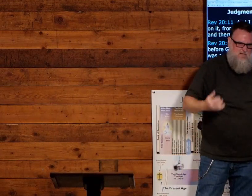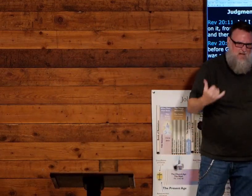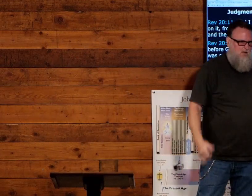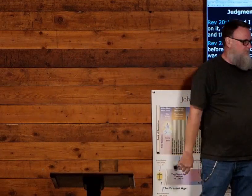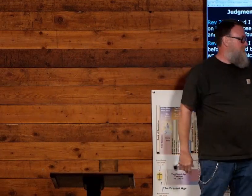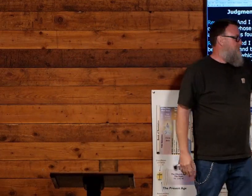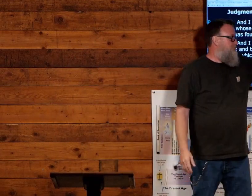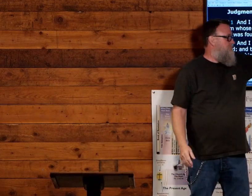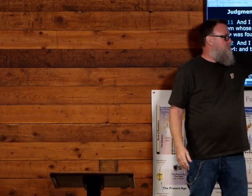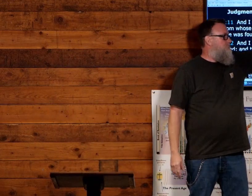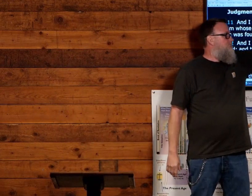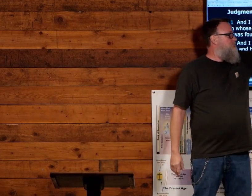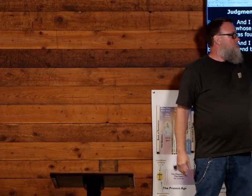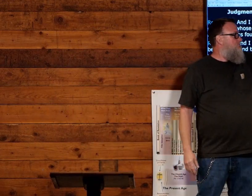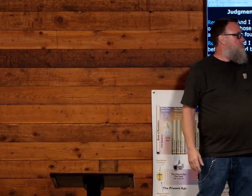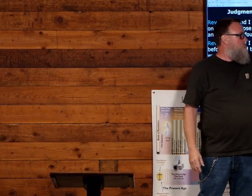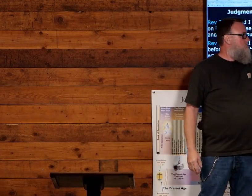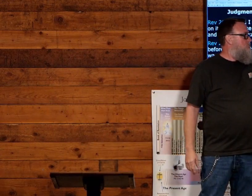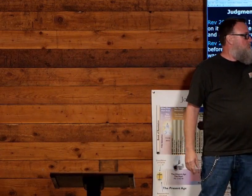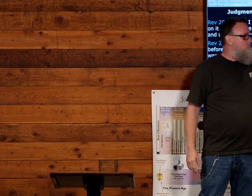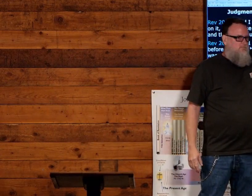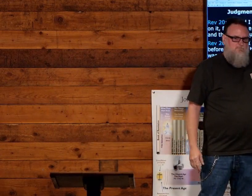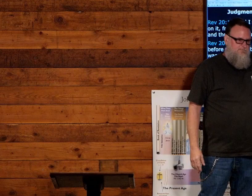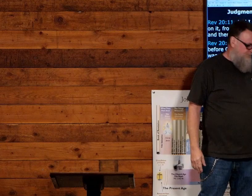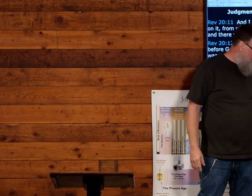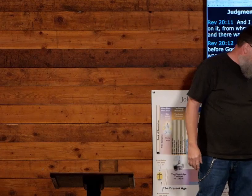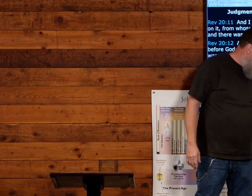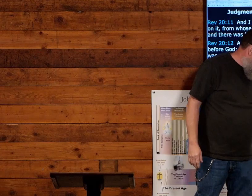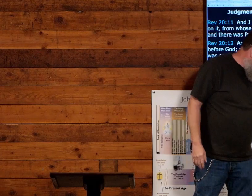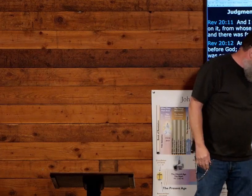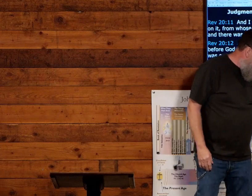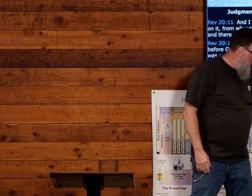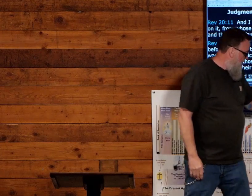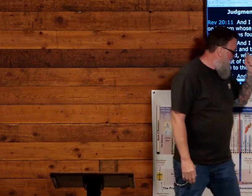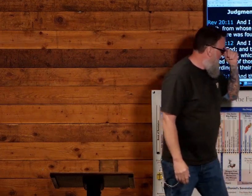We are all the way to this point at the great white throne judgment.